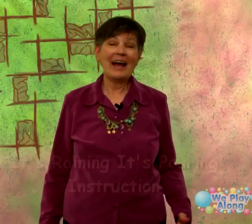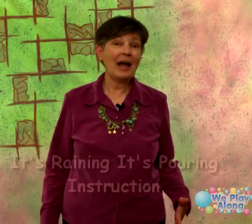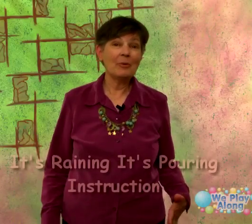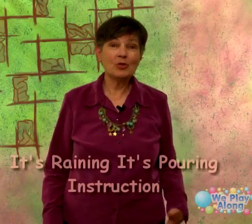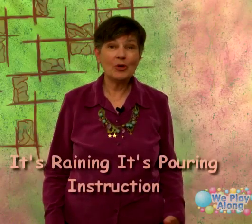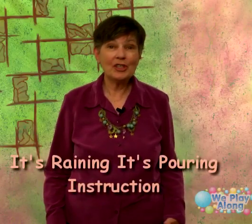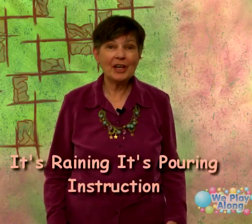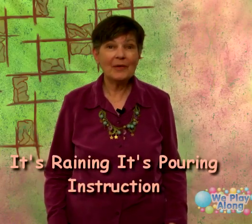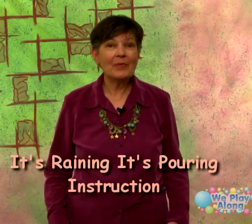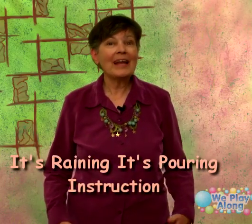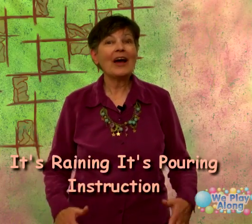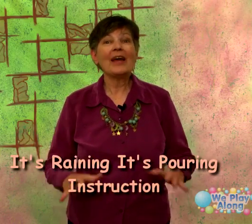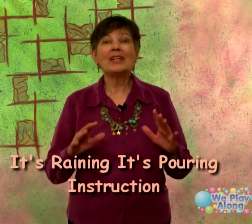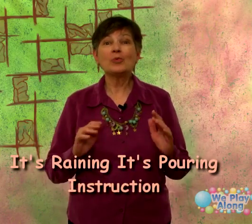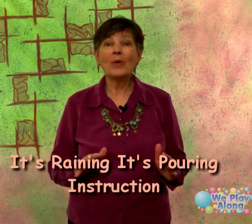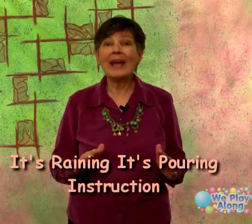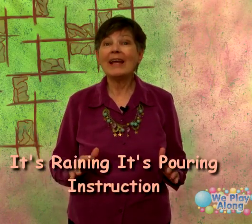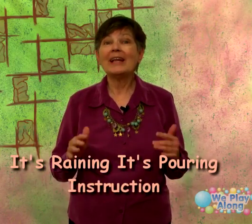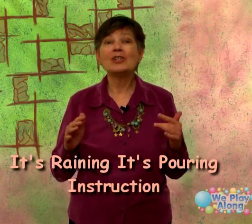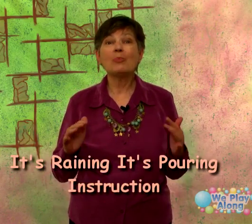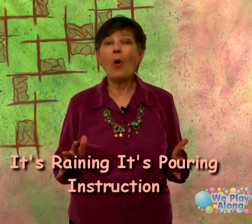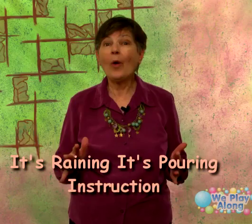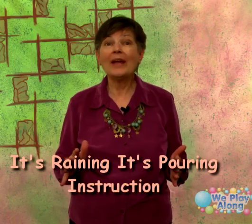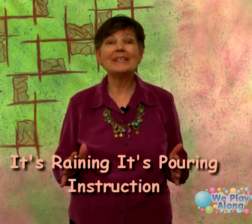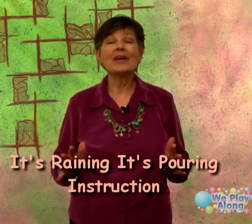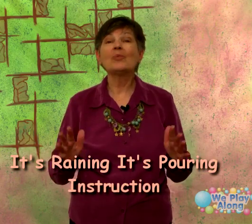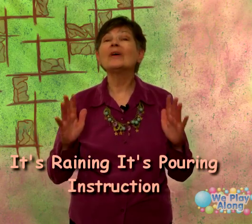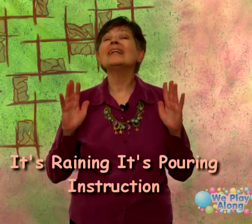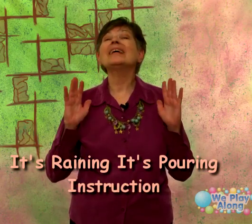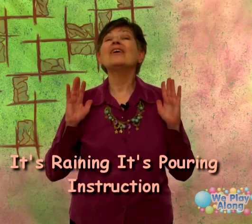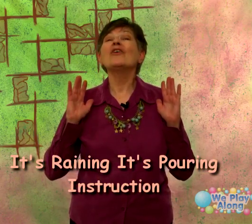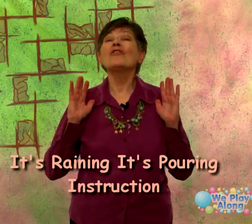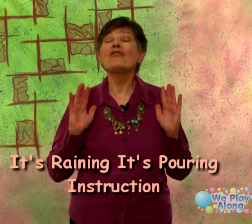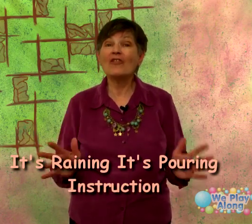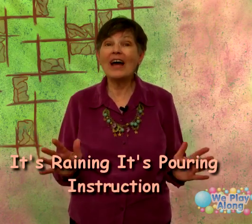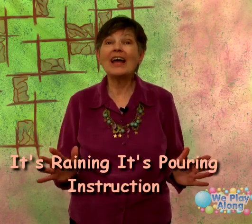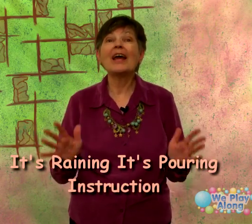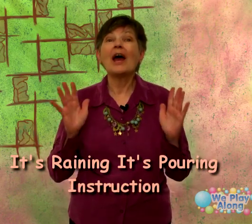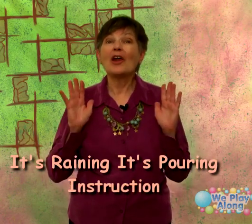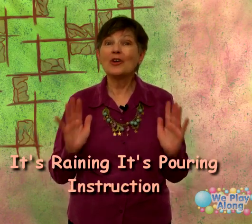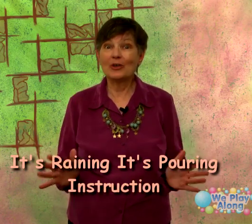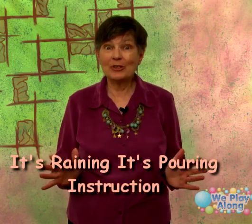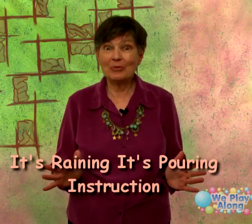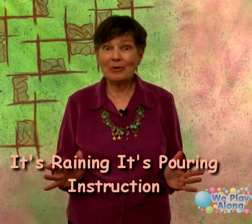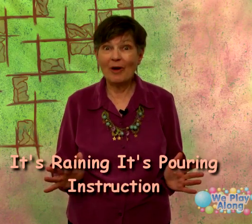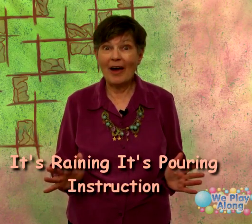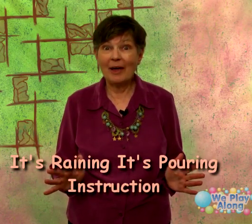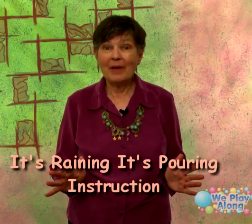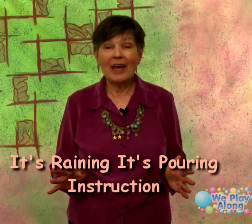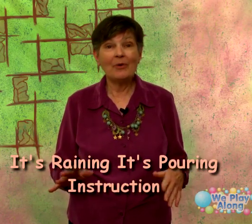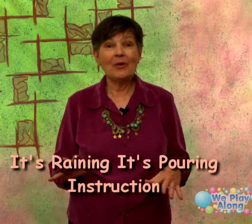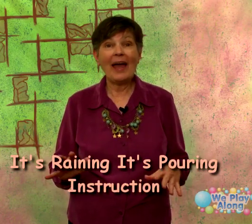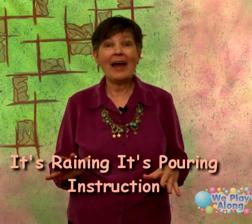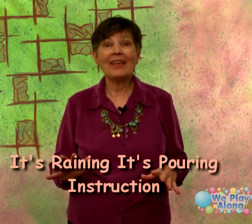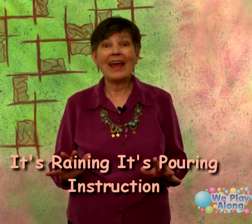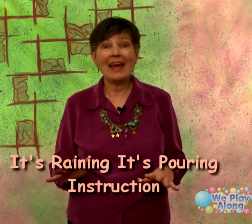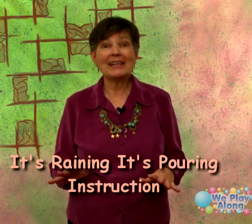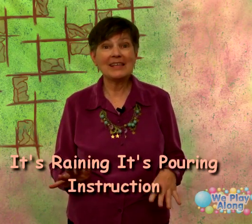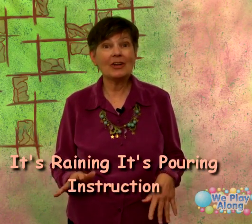Hi, I'm Georgia. Now, it's raining, it's pouring is a really fun nursery rhyme, and when you add the ASL to